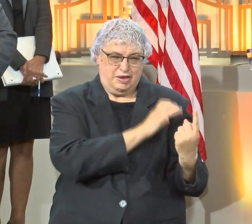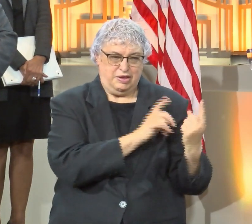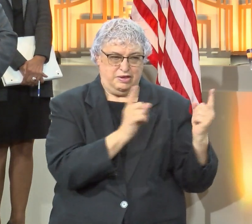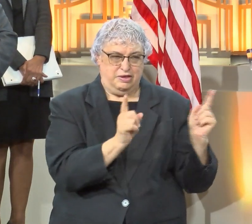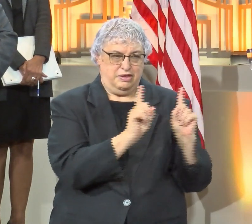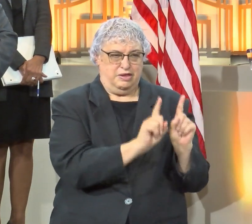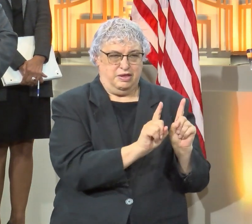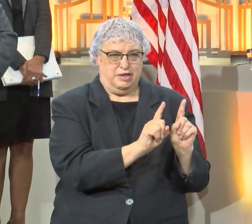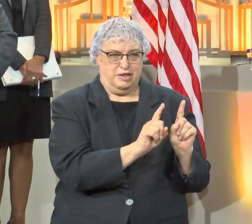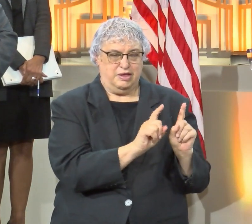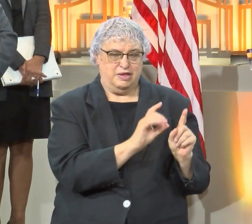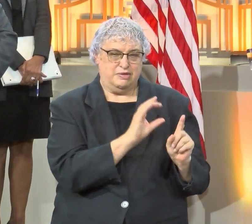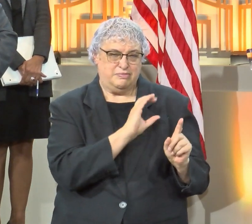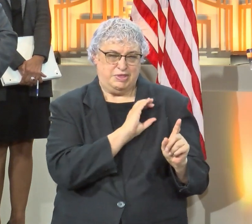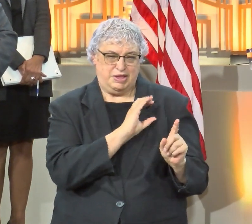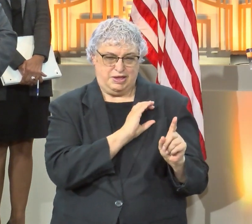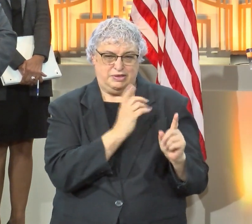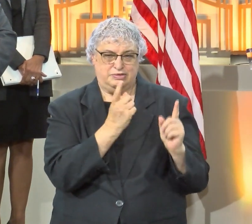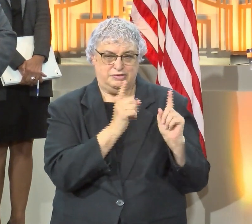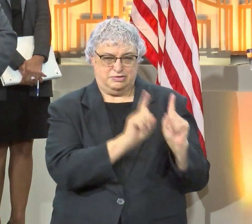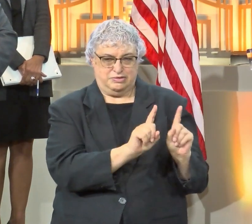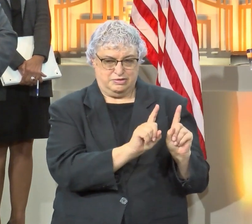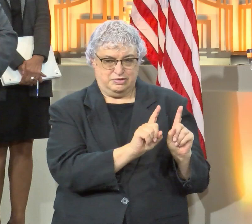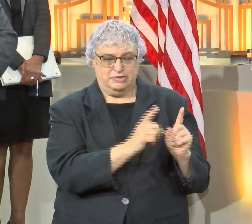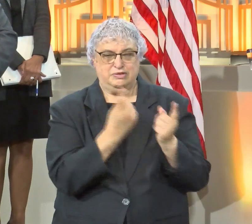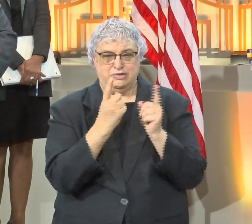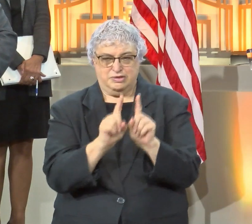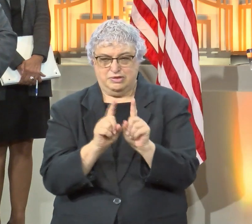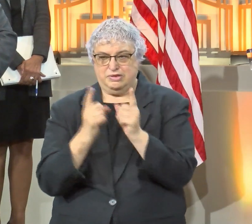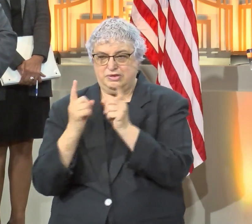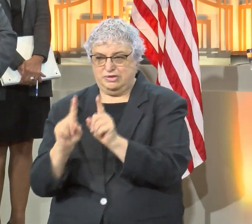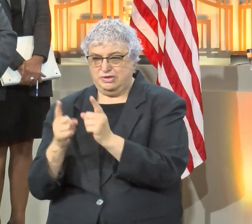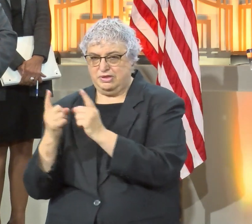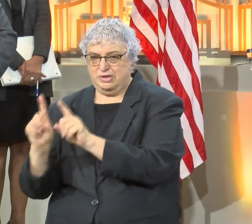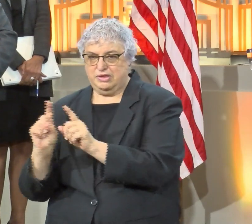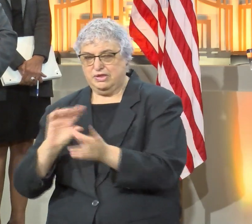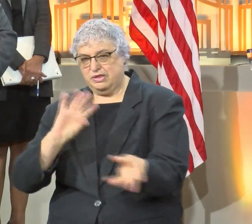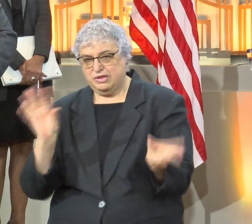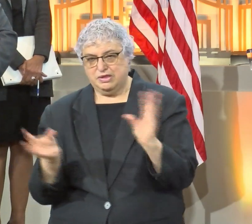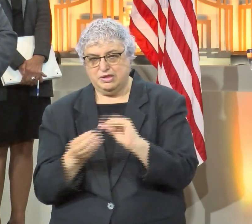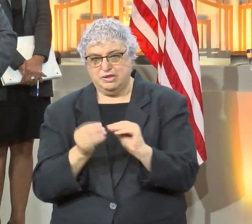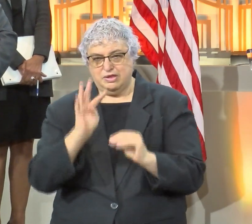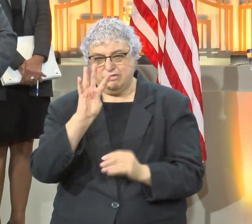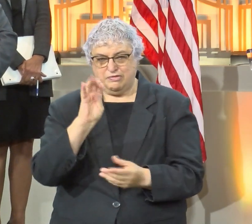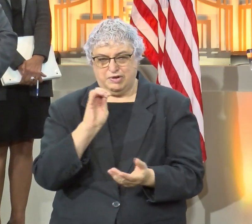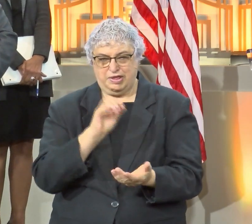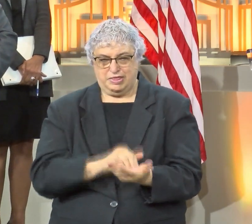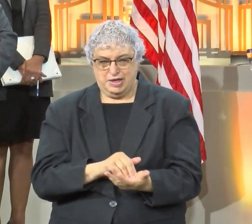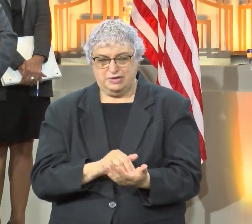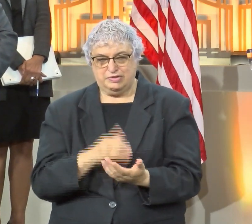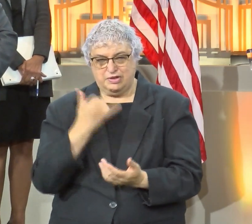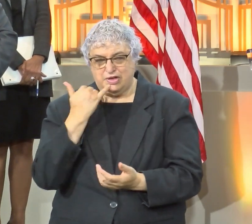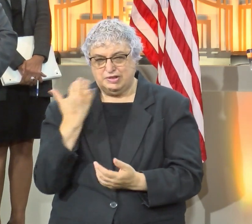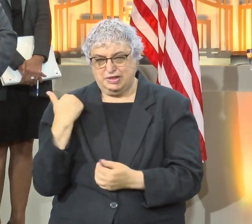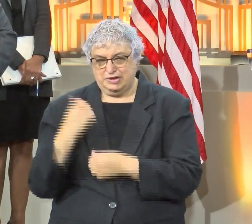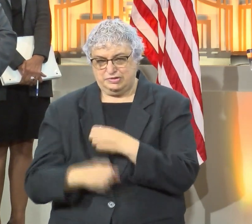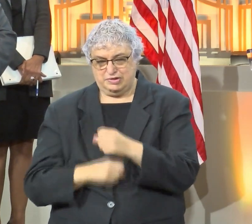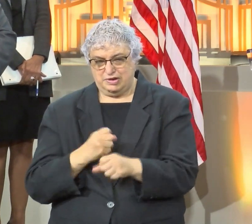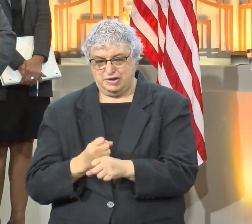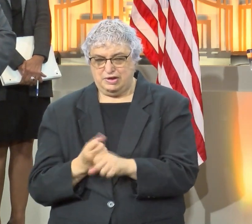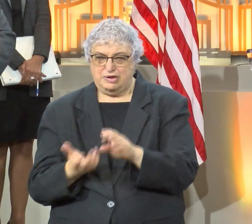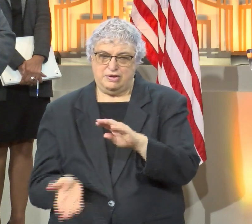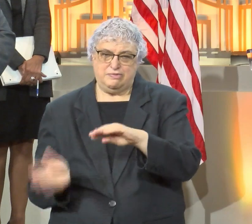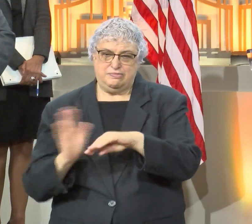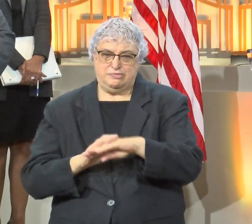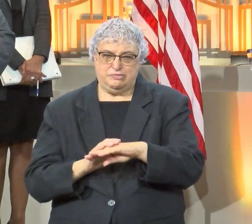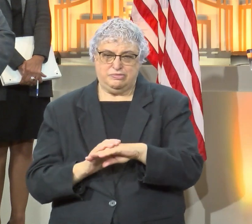in the call for service loop responding to calls. But we've had 40,000 calls last year alone, and we're rising, expected